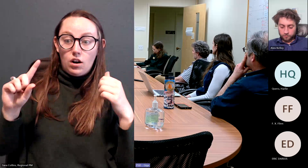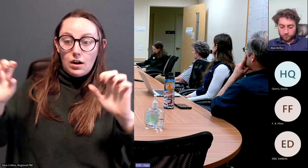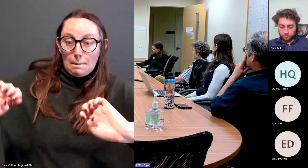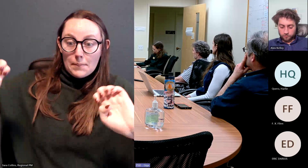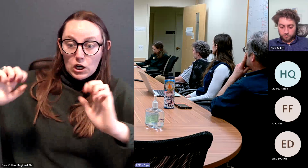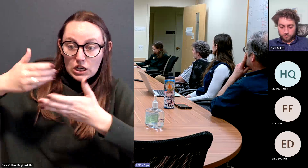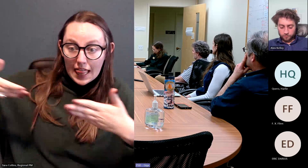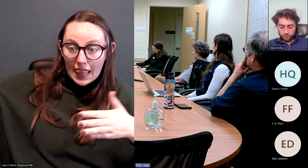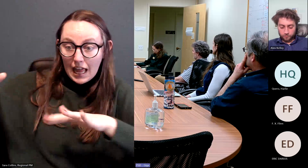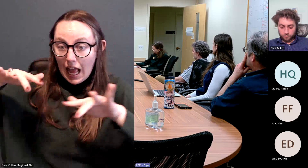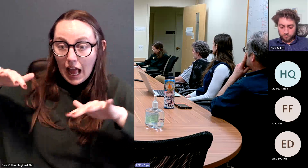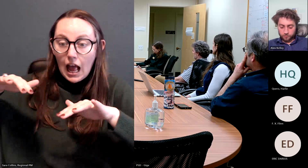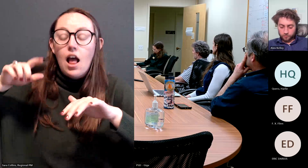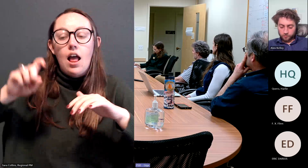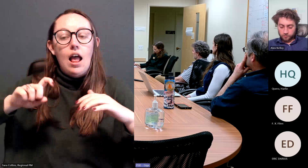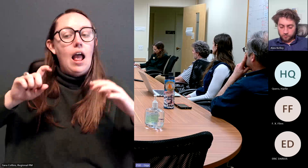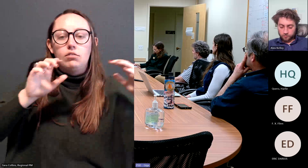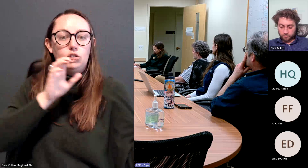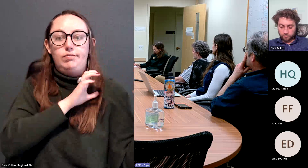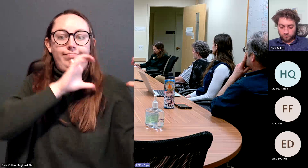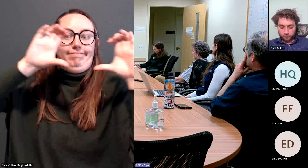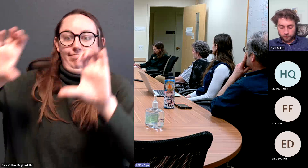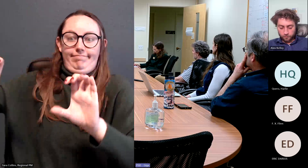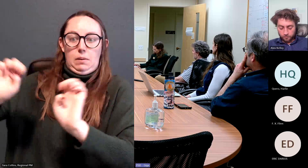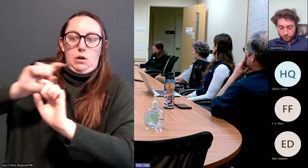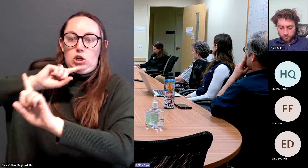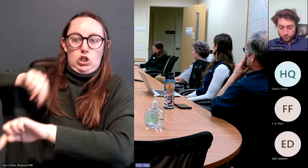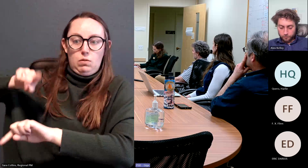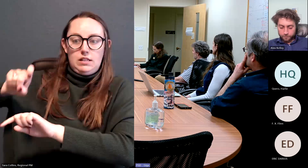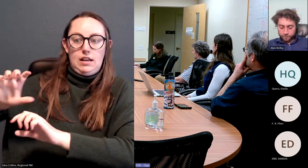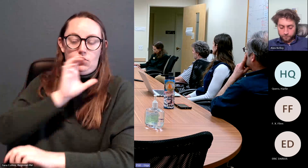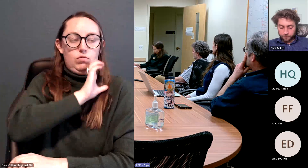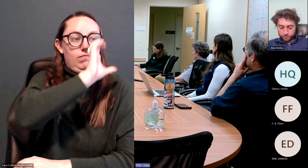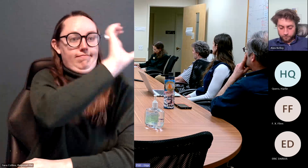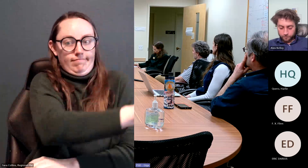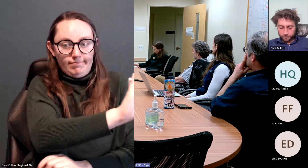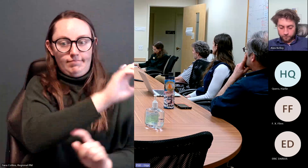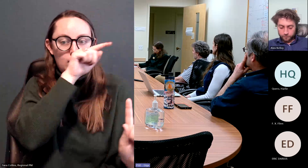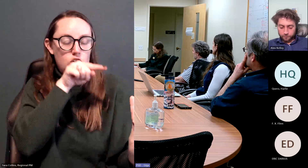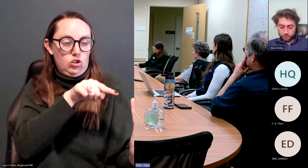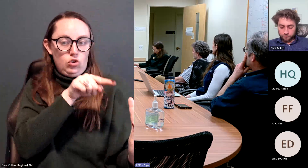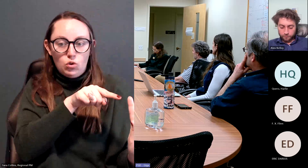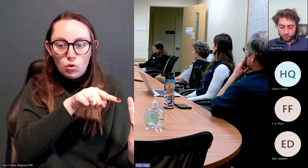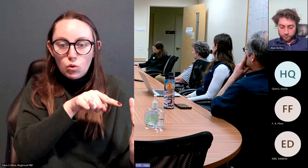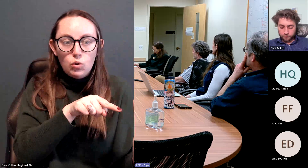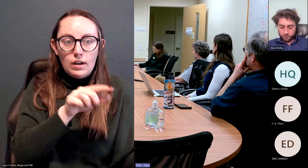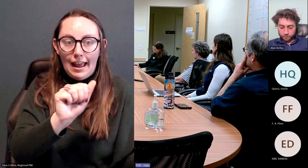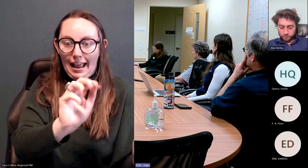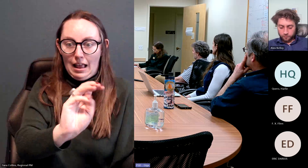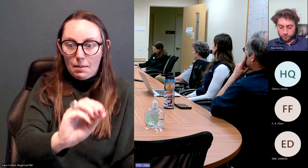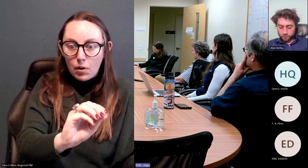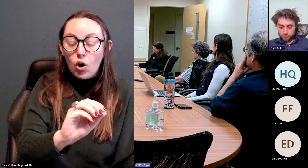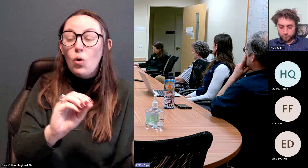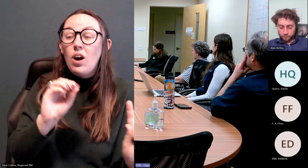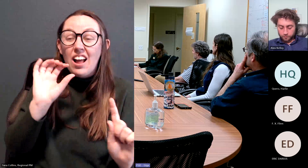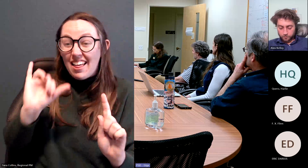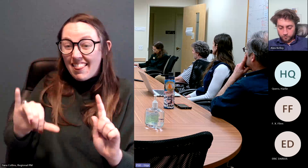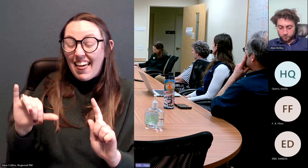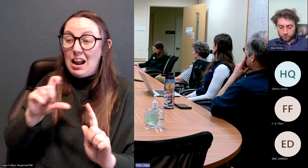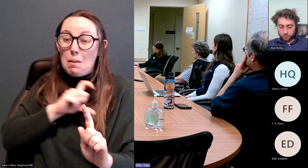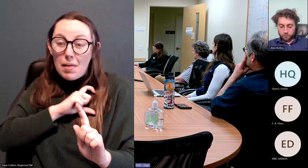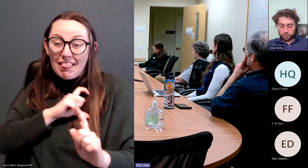beginning to remedy the disaster. The demand for information on first responders should be outsourced to the AMOs